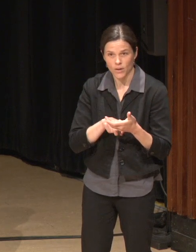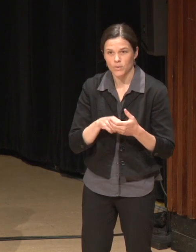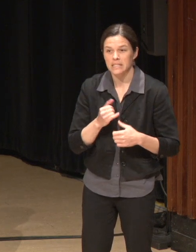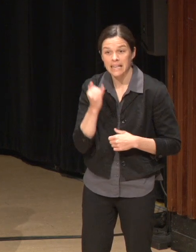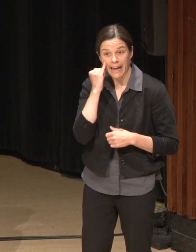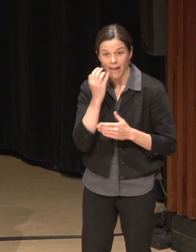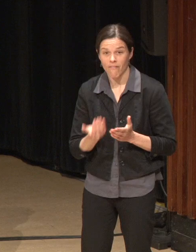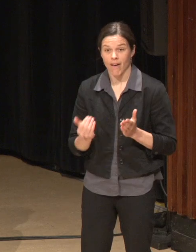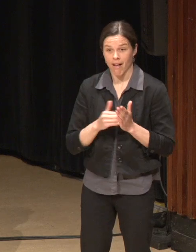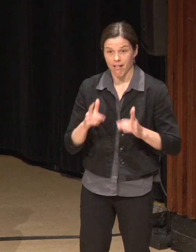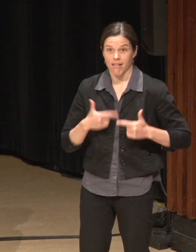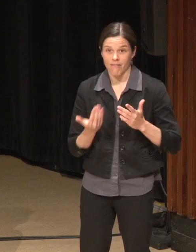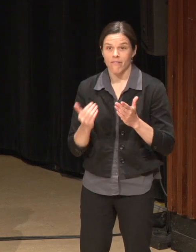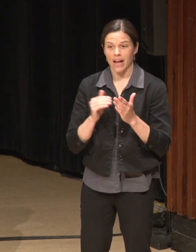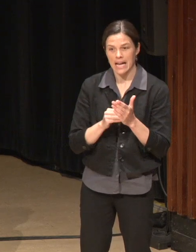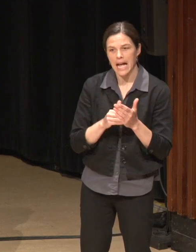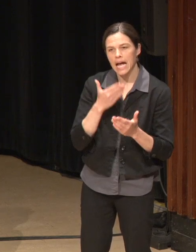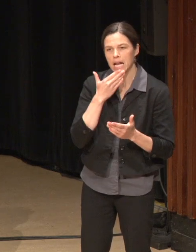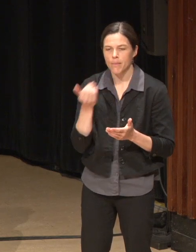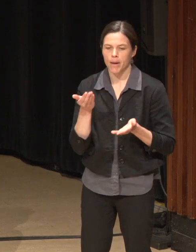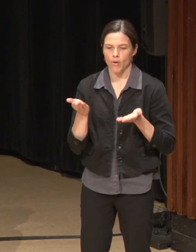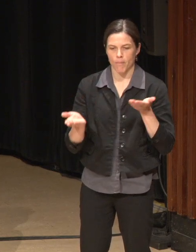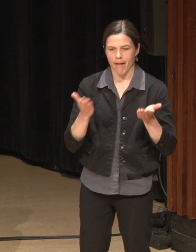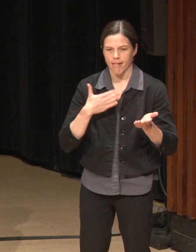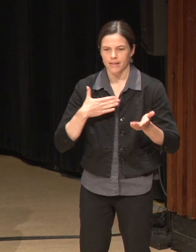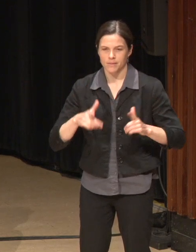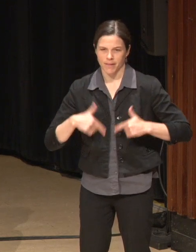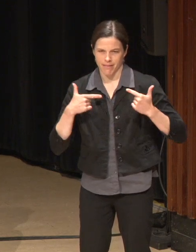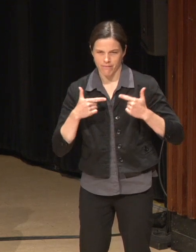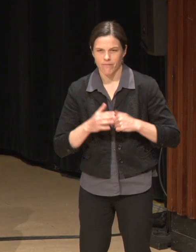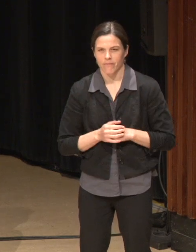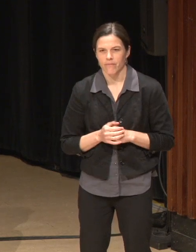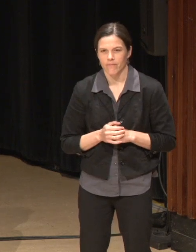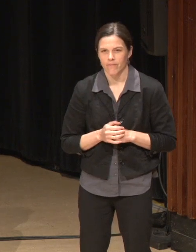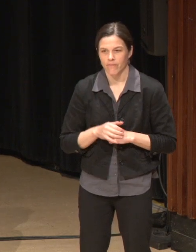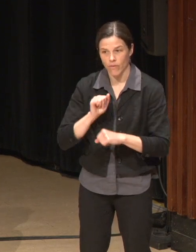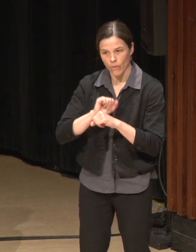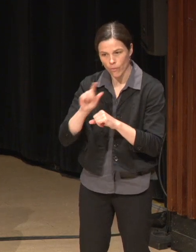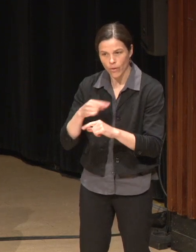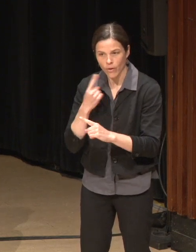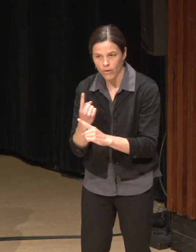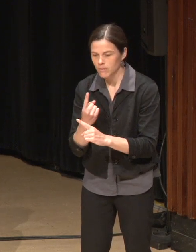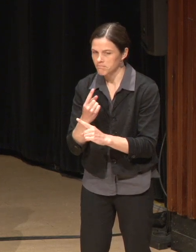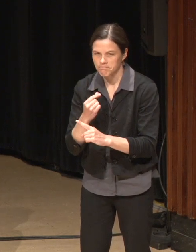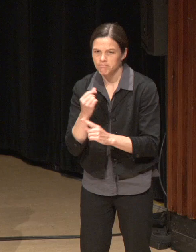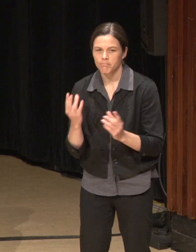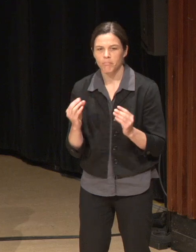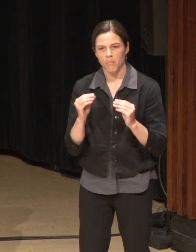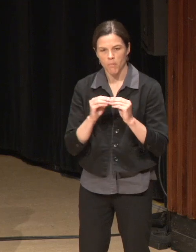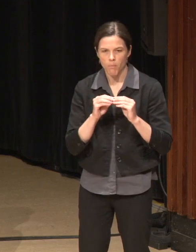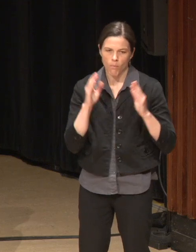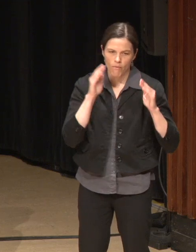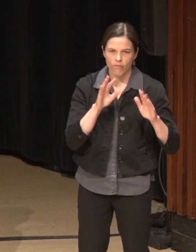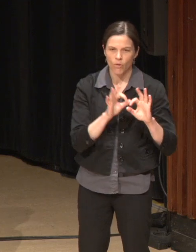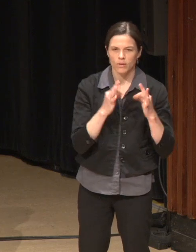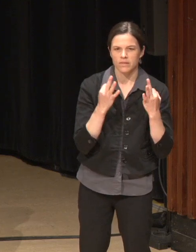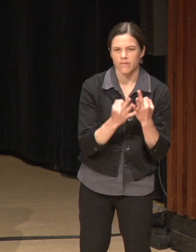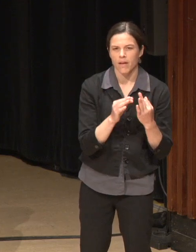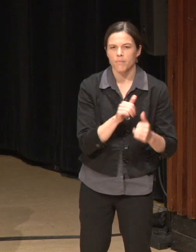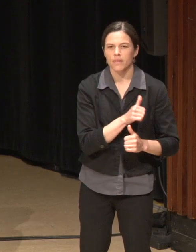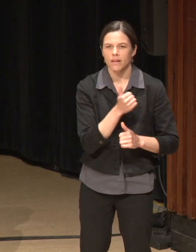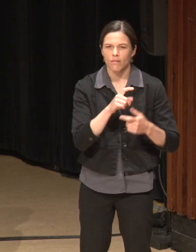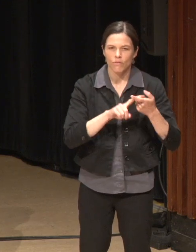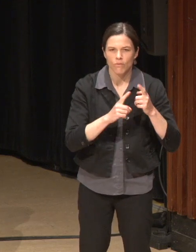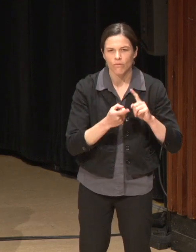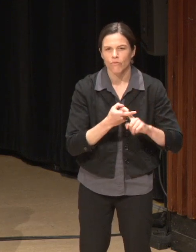balance in my life by focusing more on what truly matters, my family and other loved ones